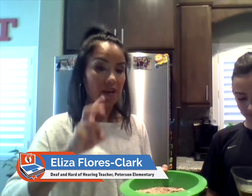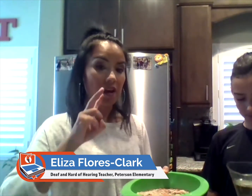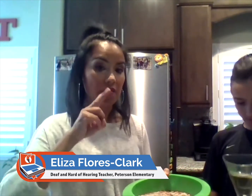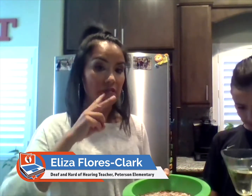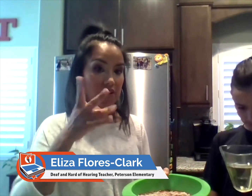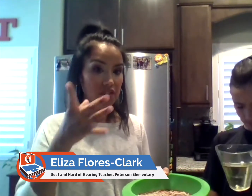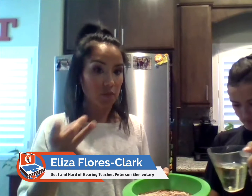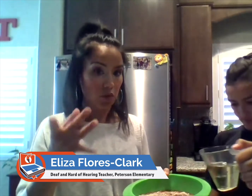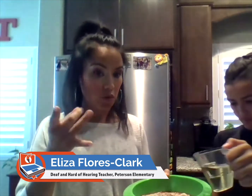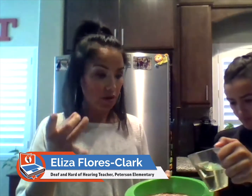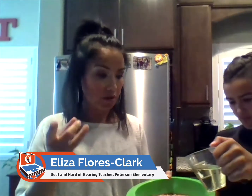of vegetable oil?